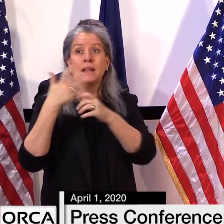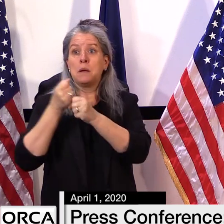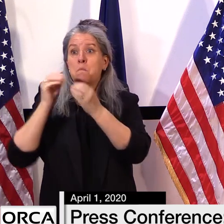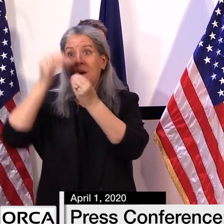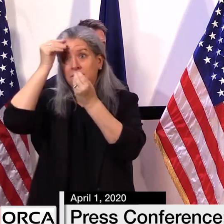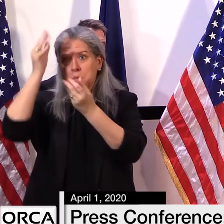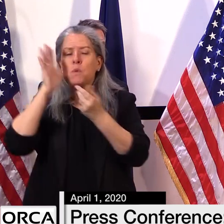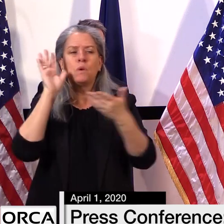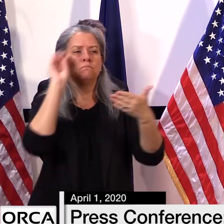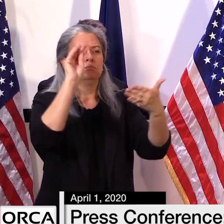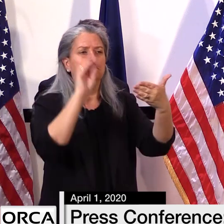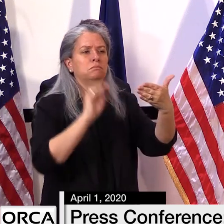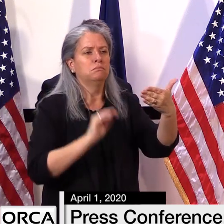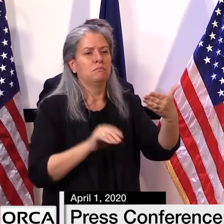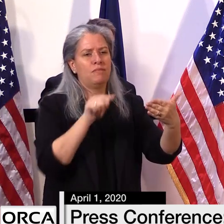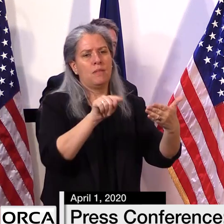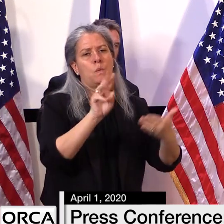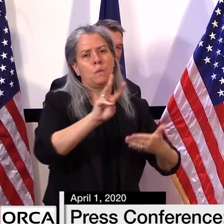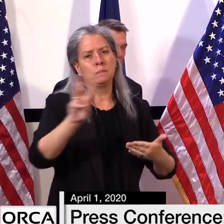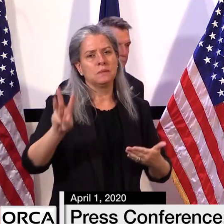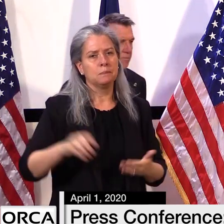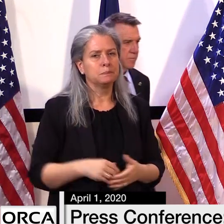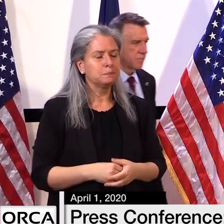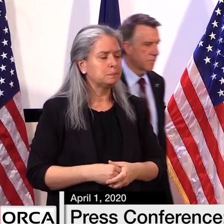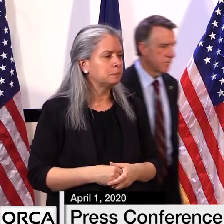learn more information.